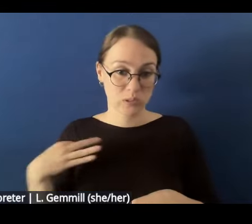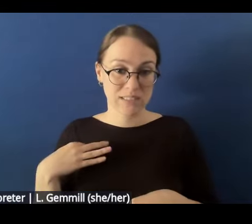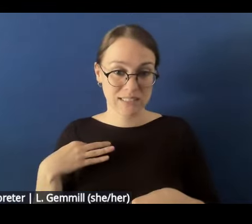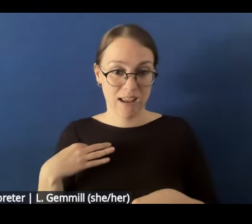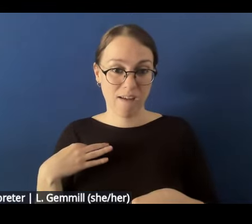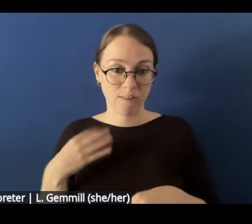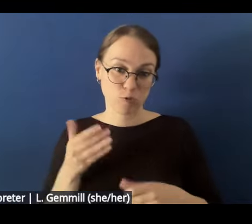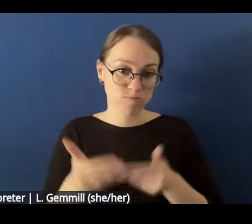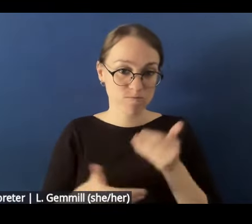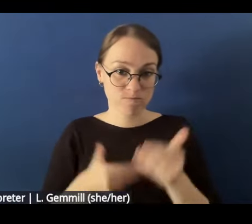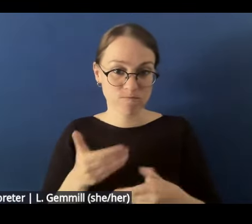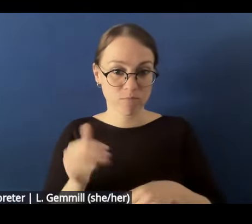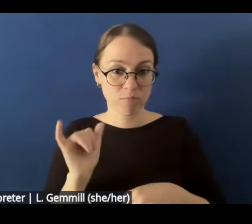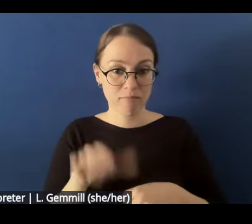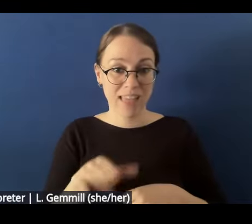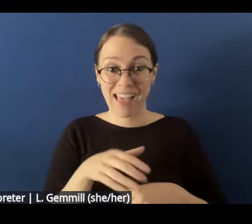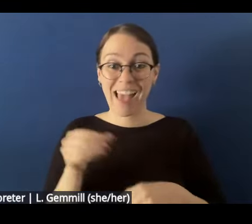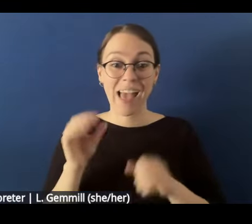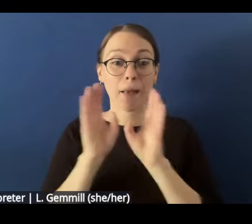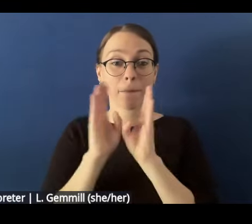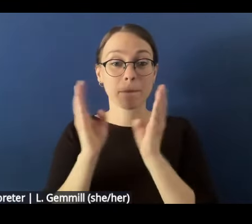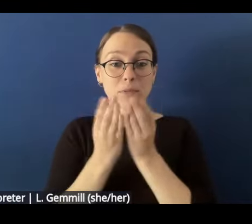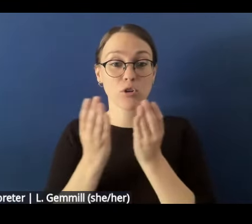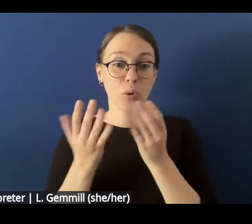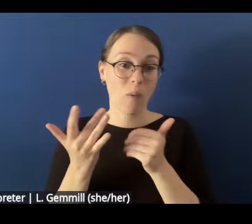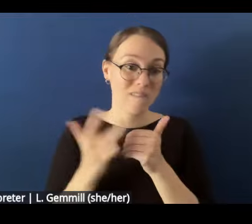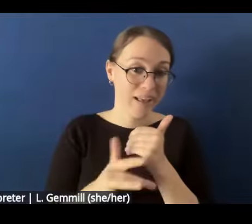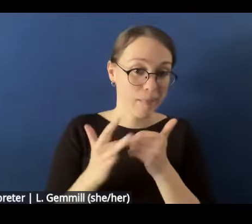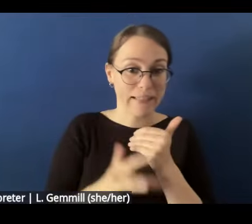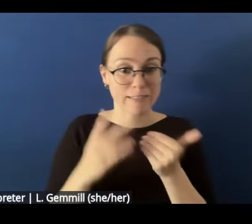availability given the resources that were provided.